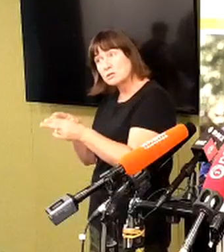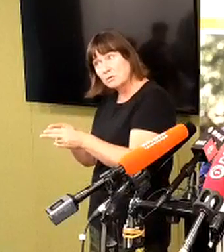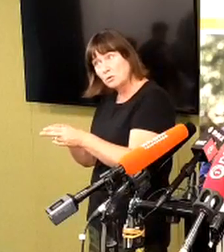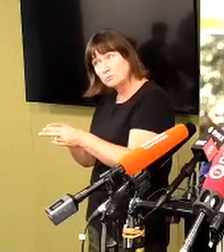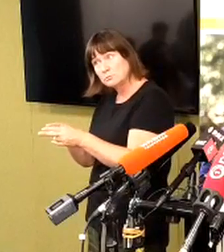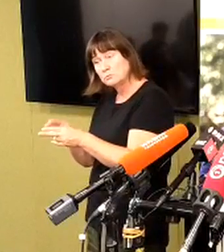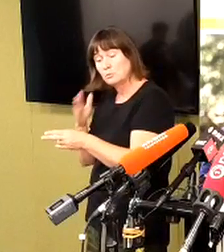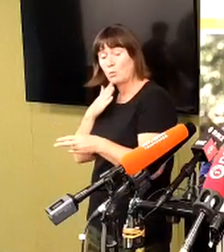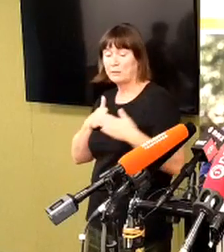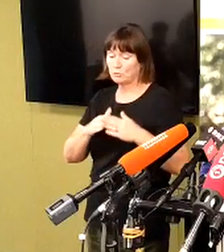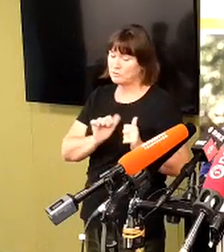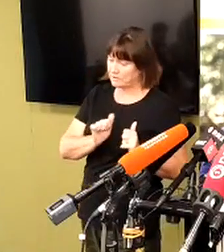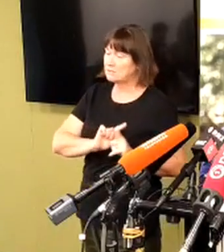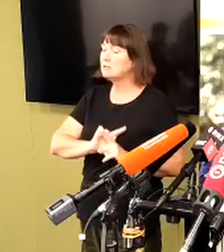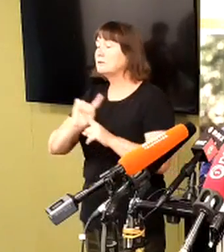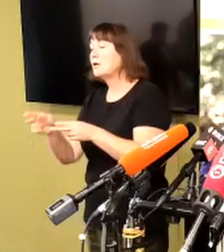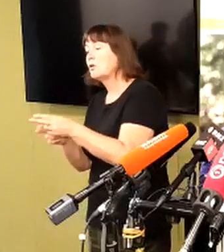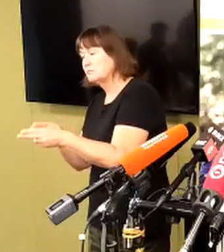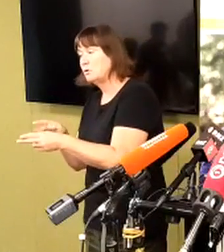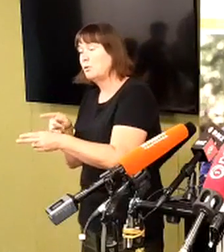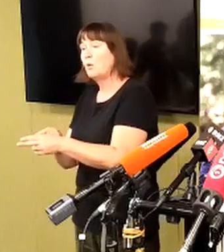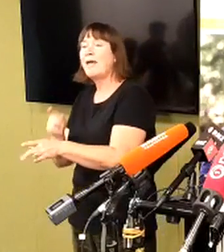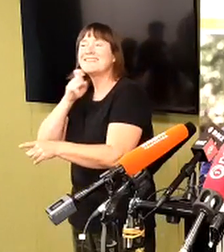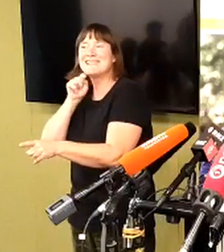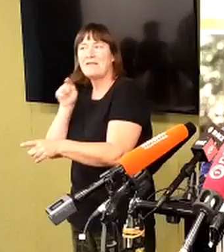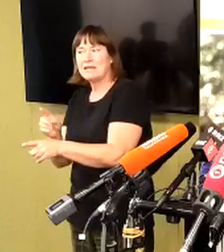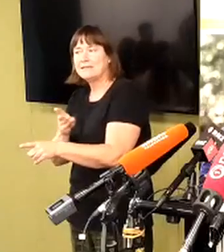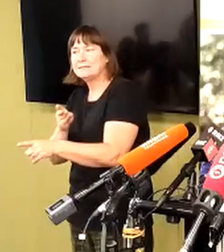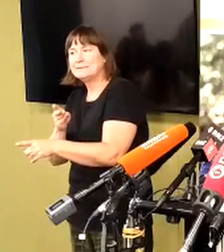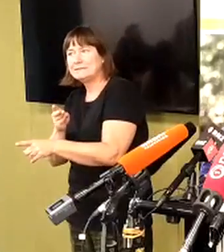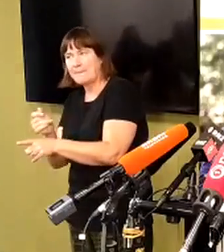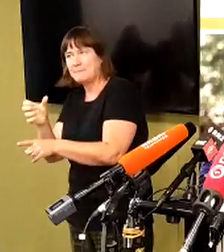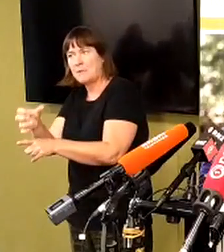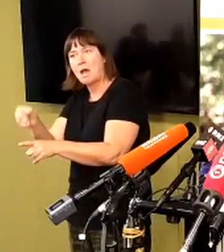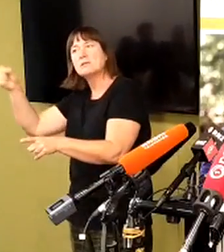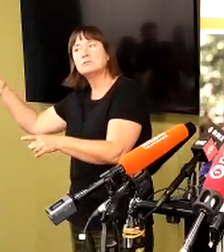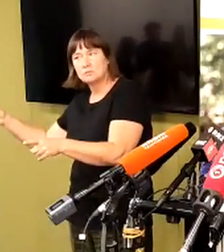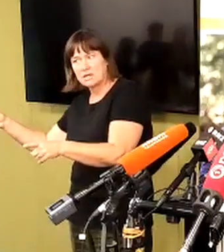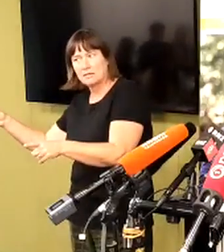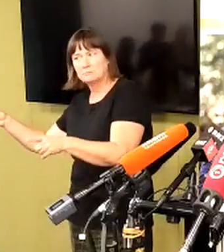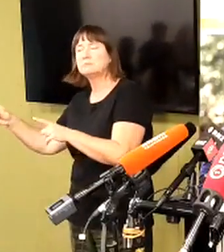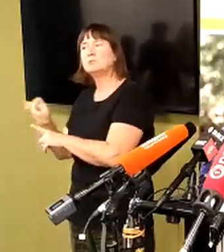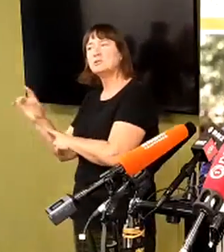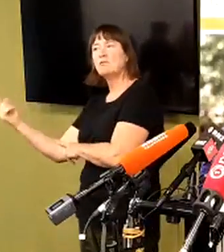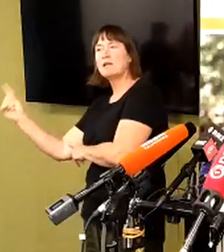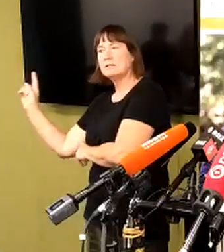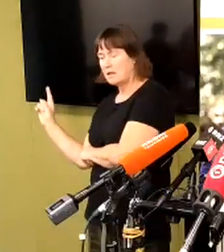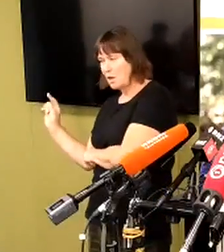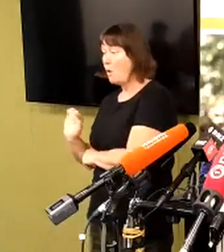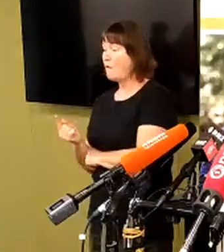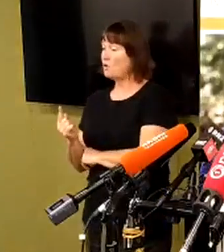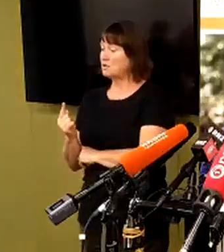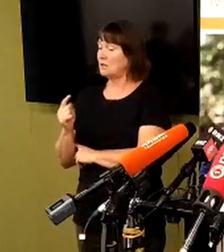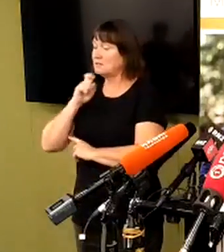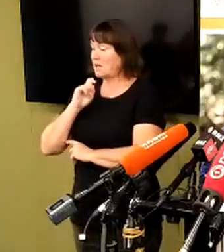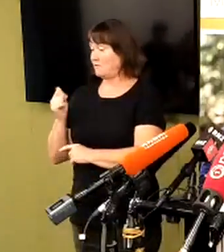cruise, the first of the staff who had been stood down and asked to self-isolate are back at work